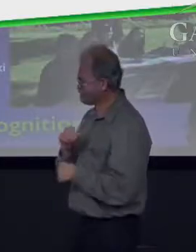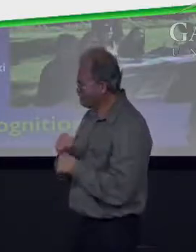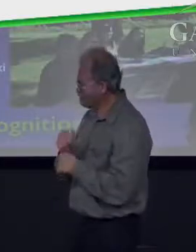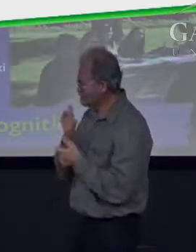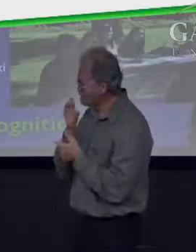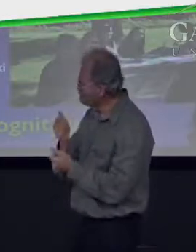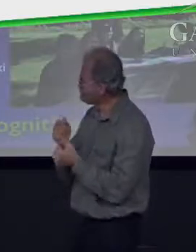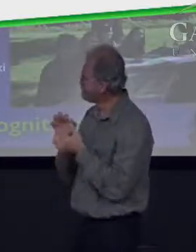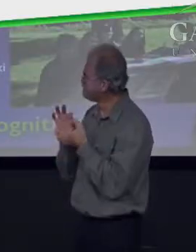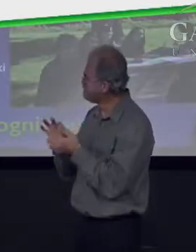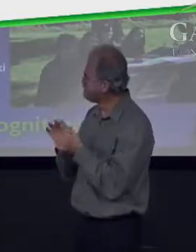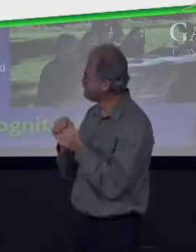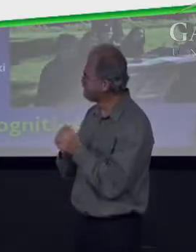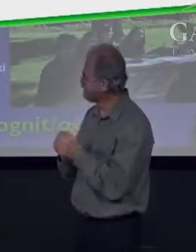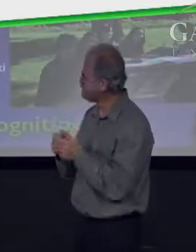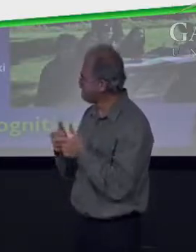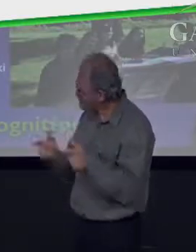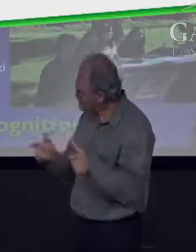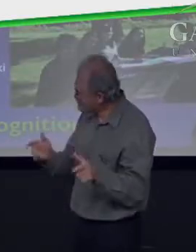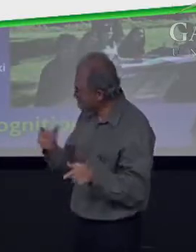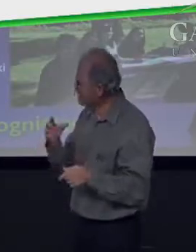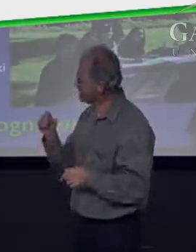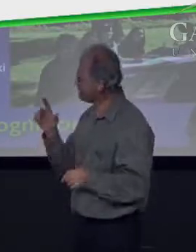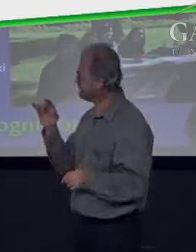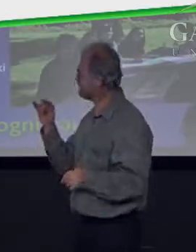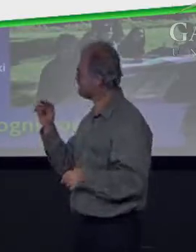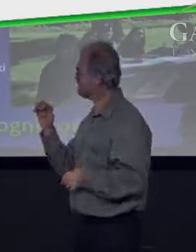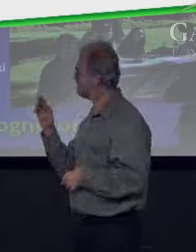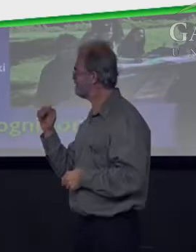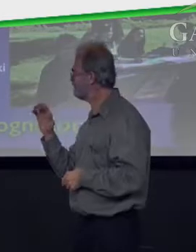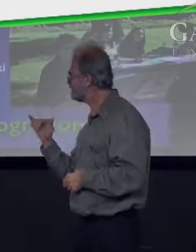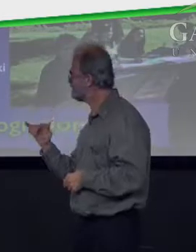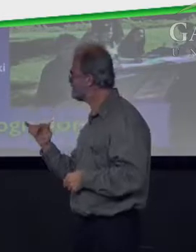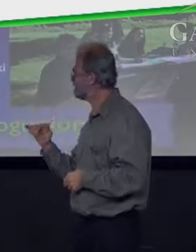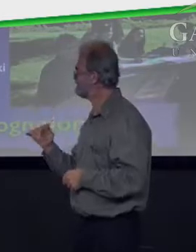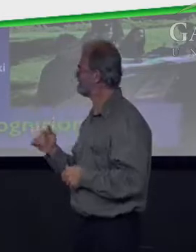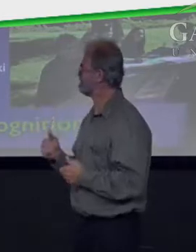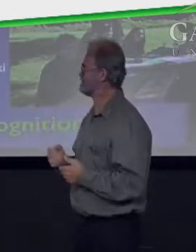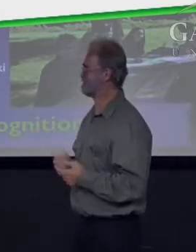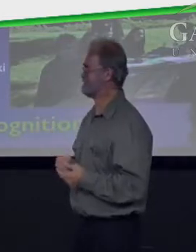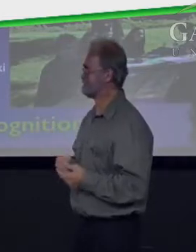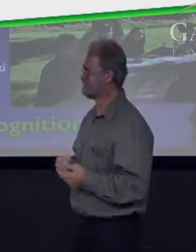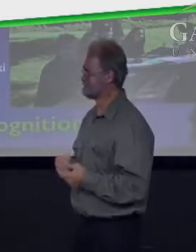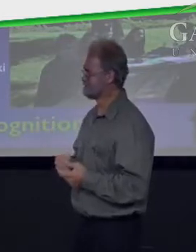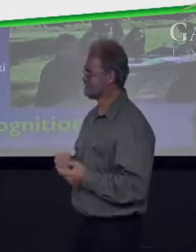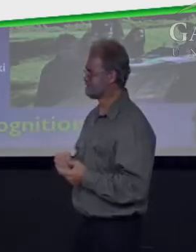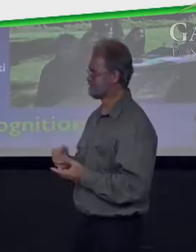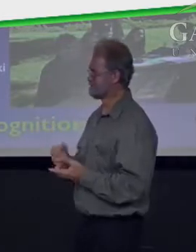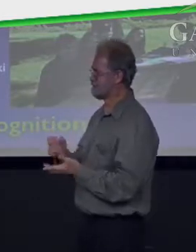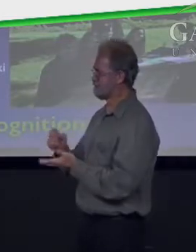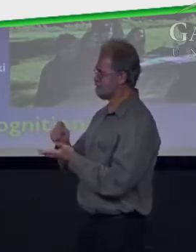And I particularly enjoyed it because of my own work with language and literacy.